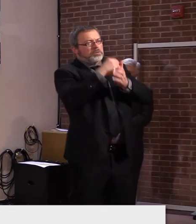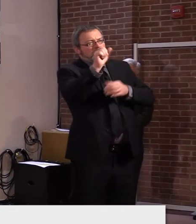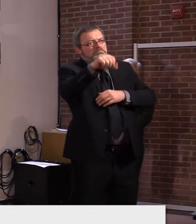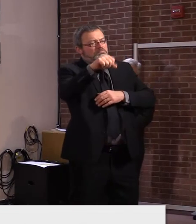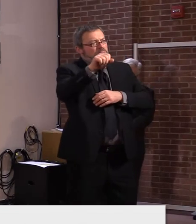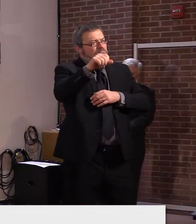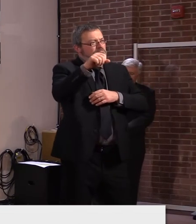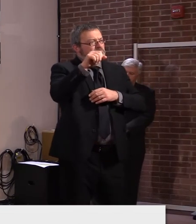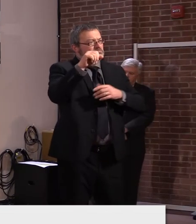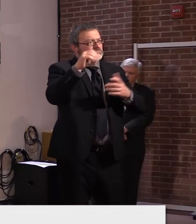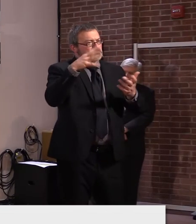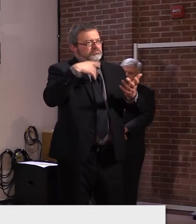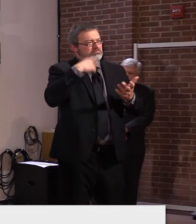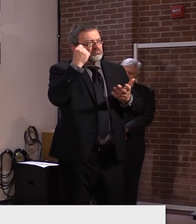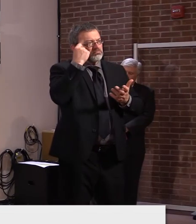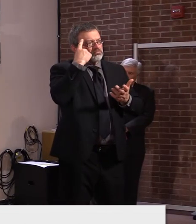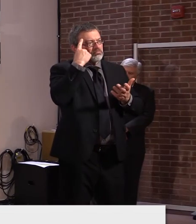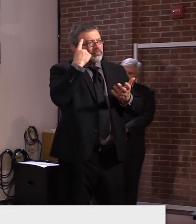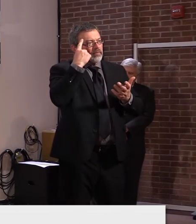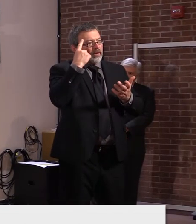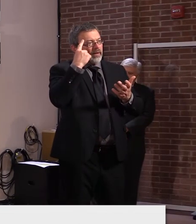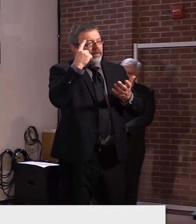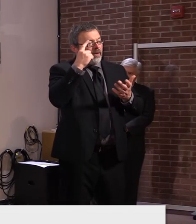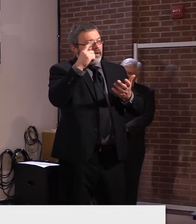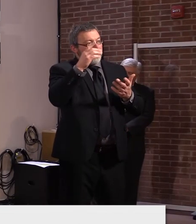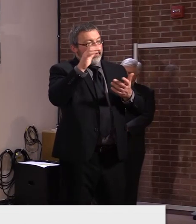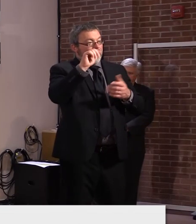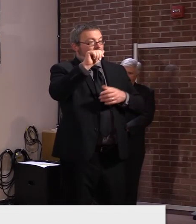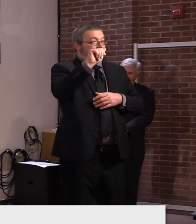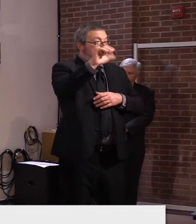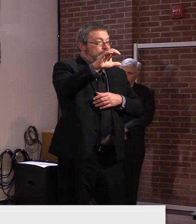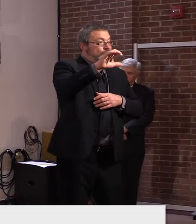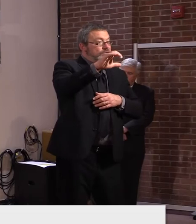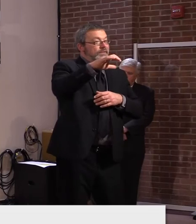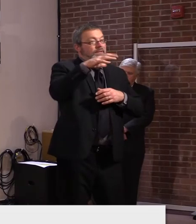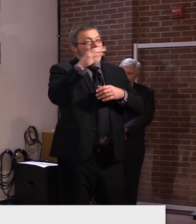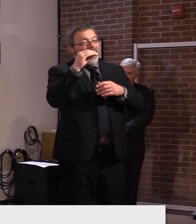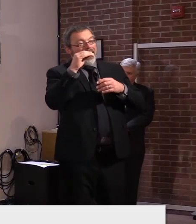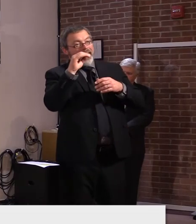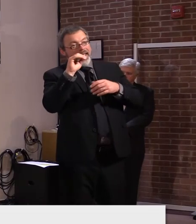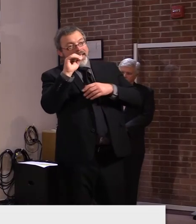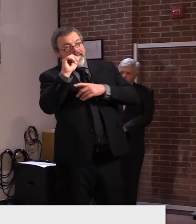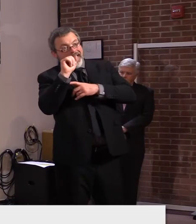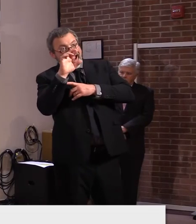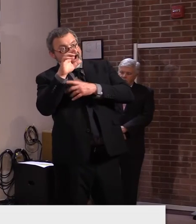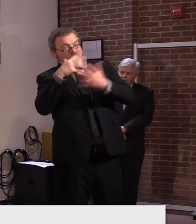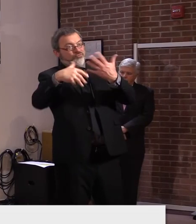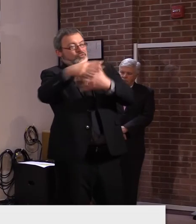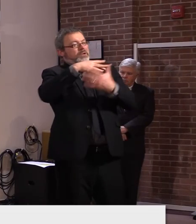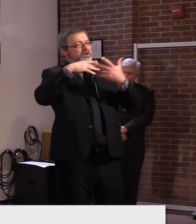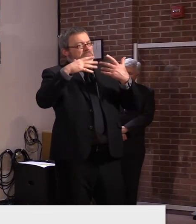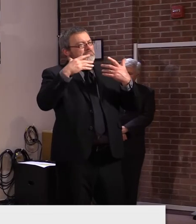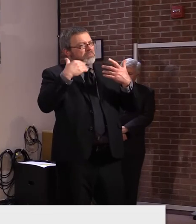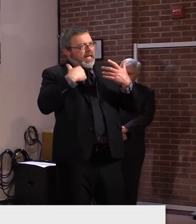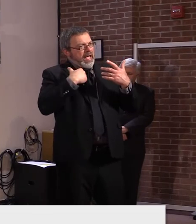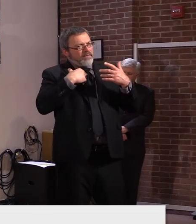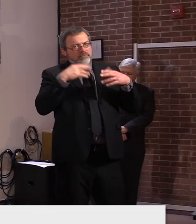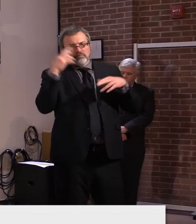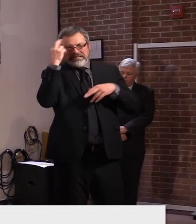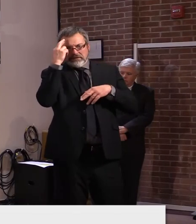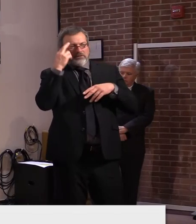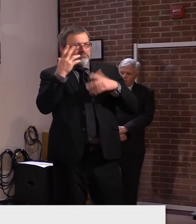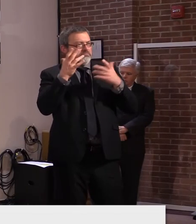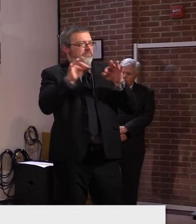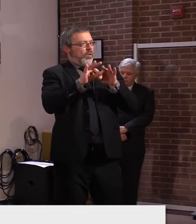just the ventilation, but the cooling aspect is something that we need to provide. And as we upgrade